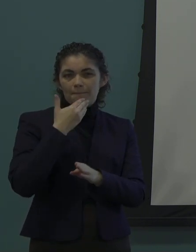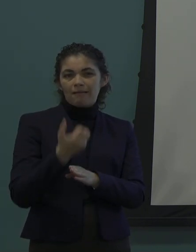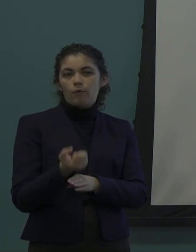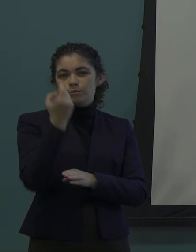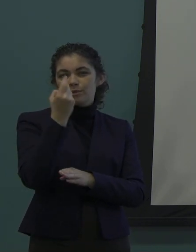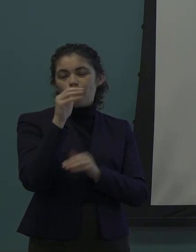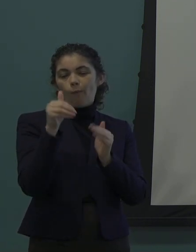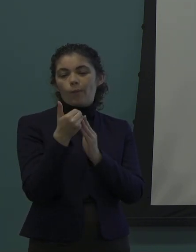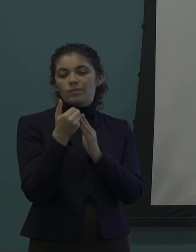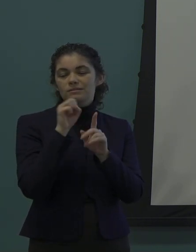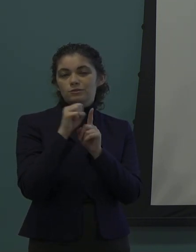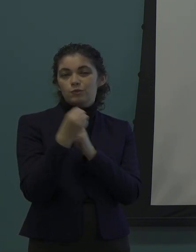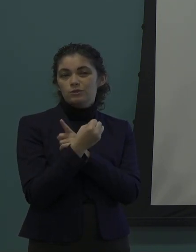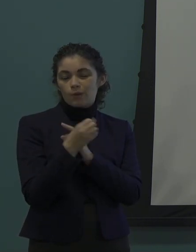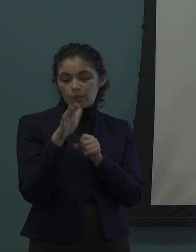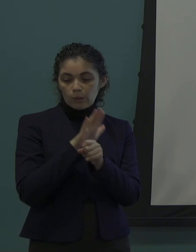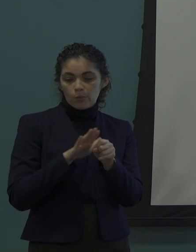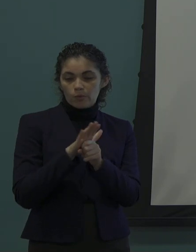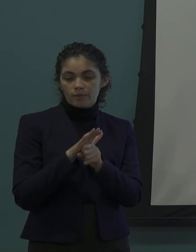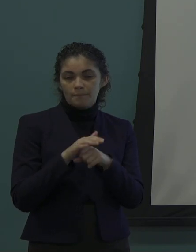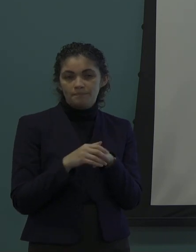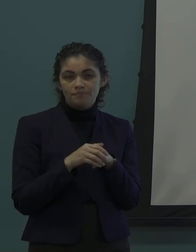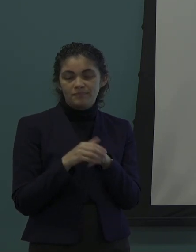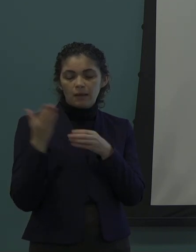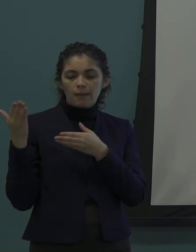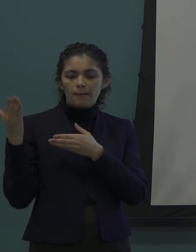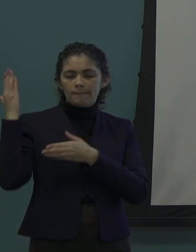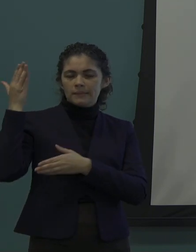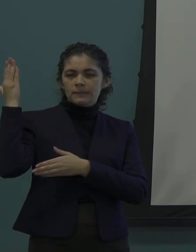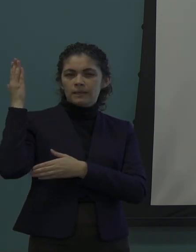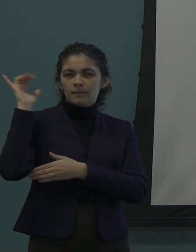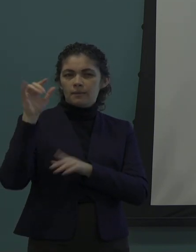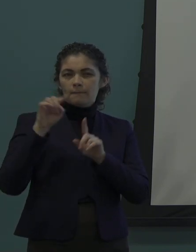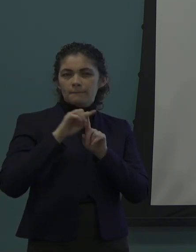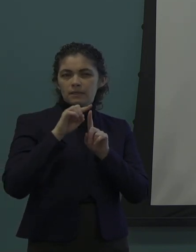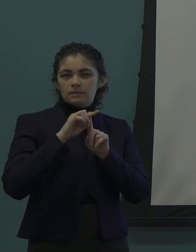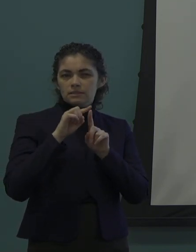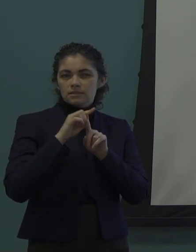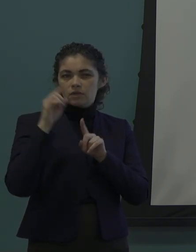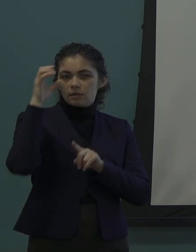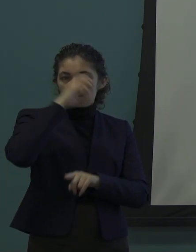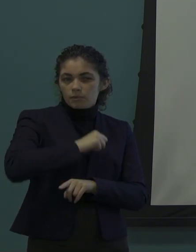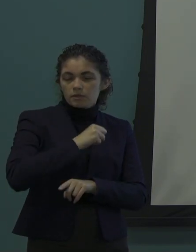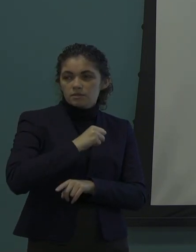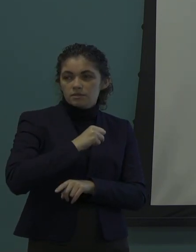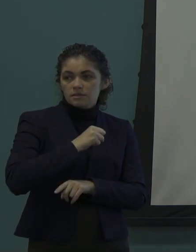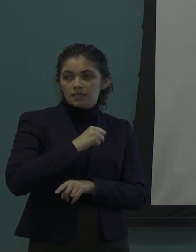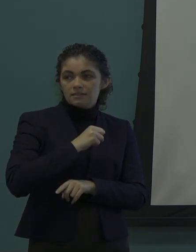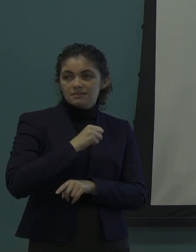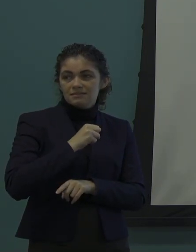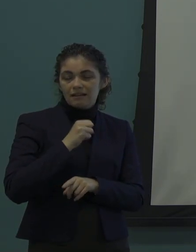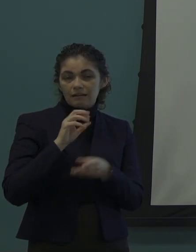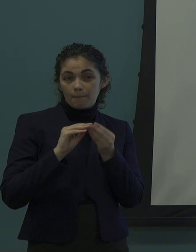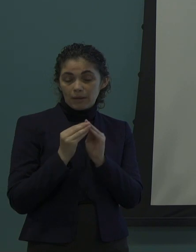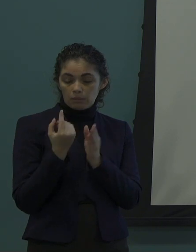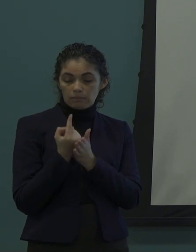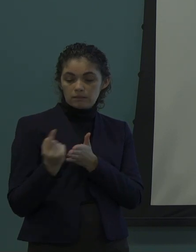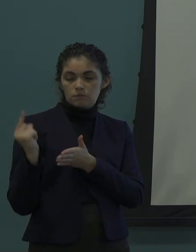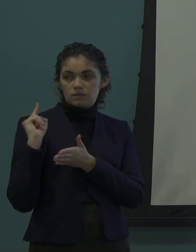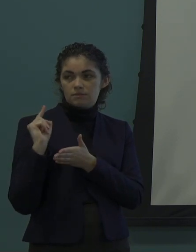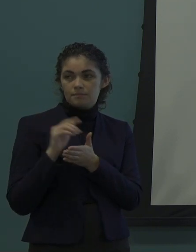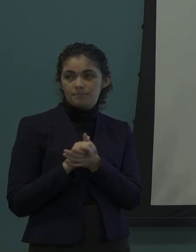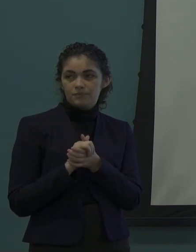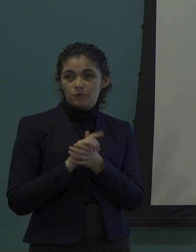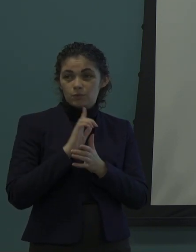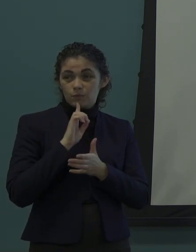understand the situation locally. I presented a percent positive aggregate estimate last week, and just